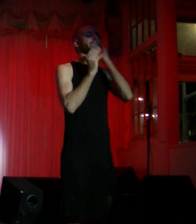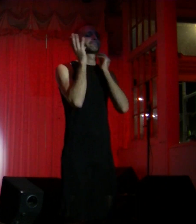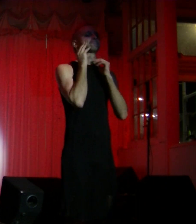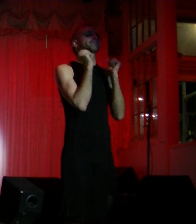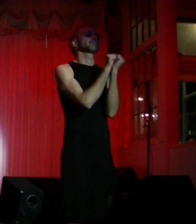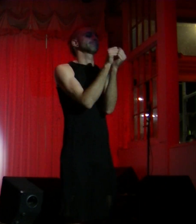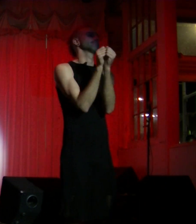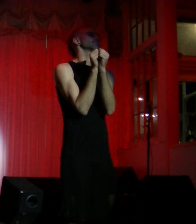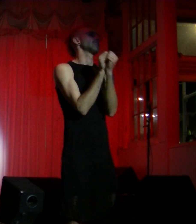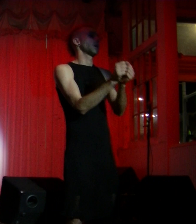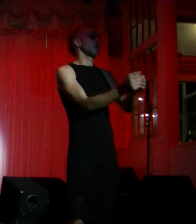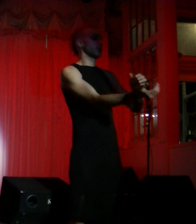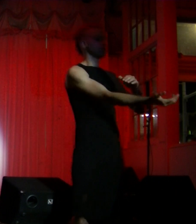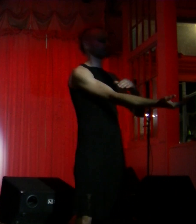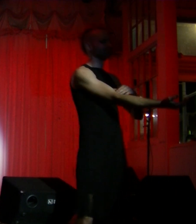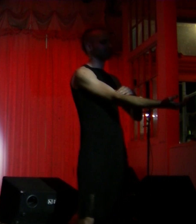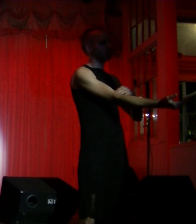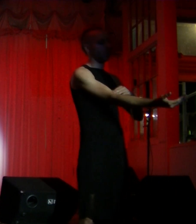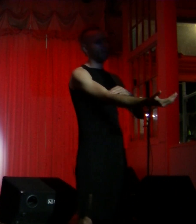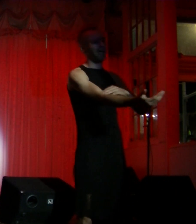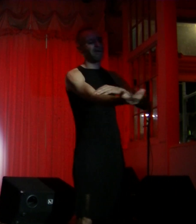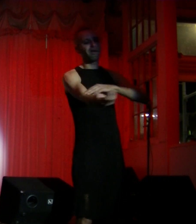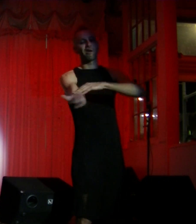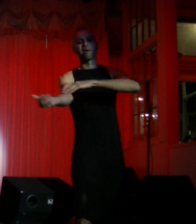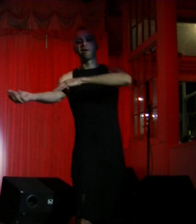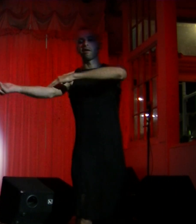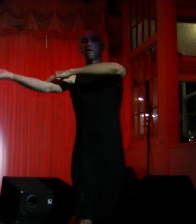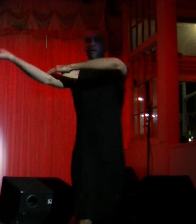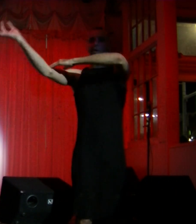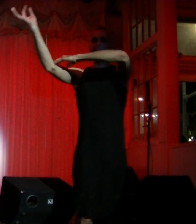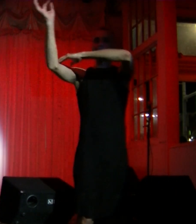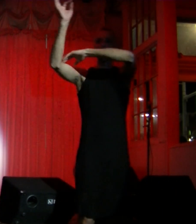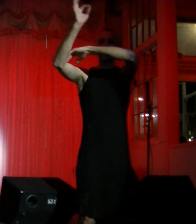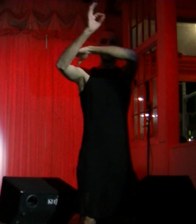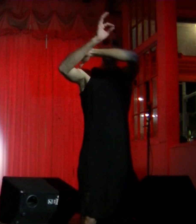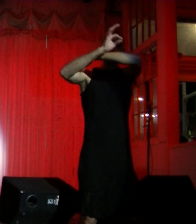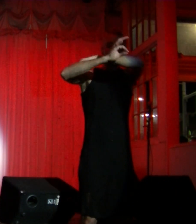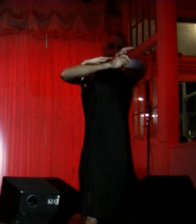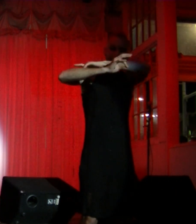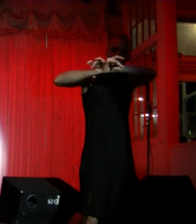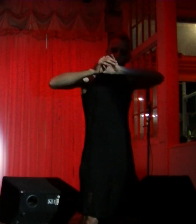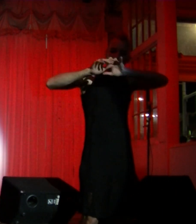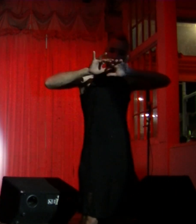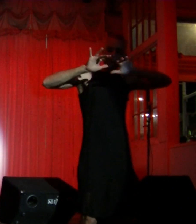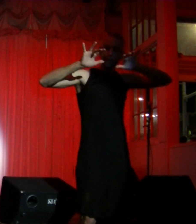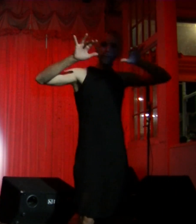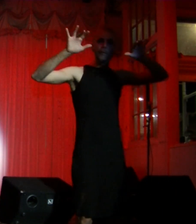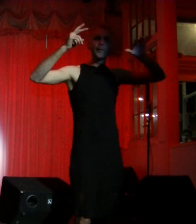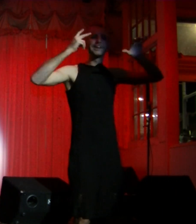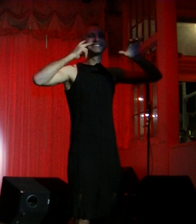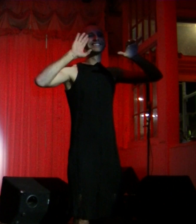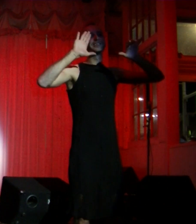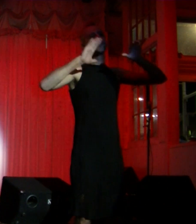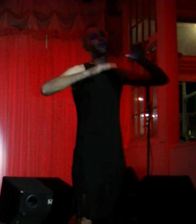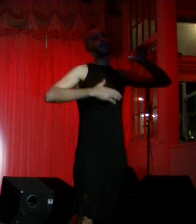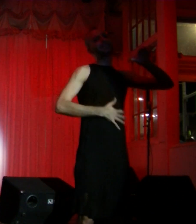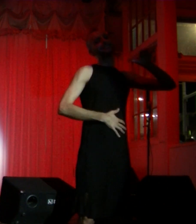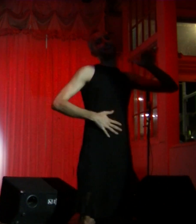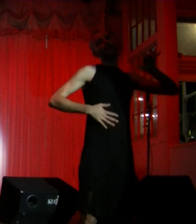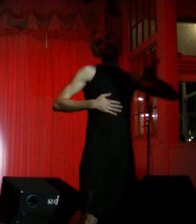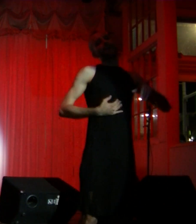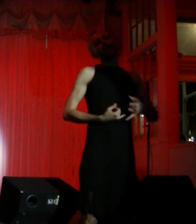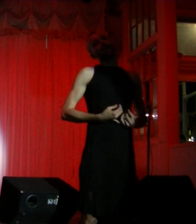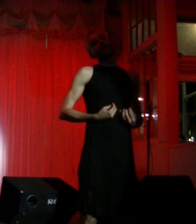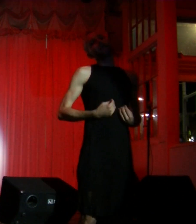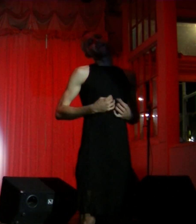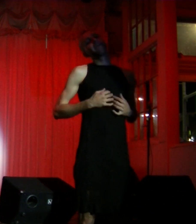The mornings in low light lining the hairline on your stomach. The